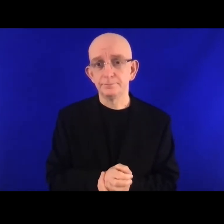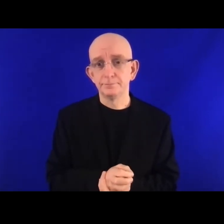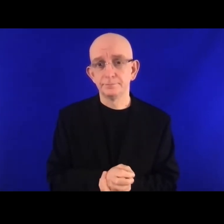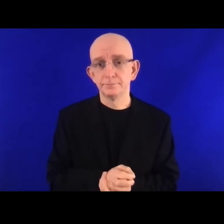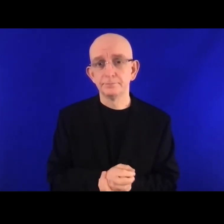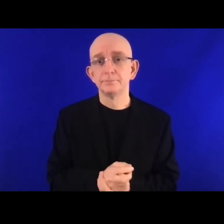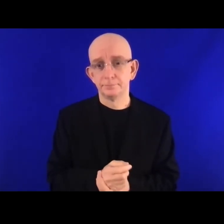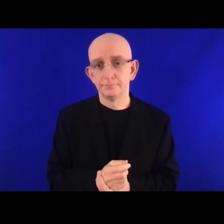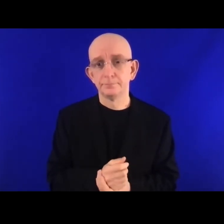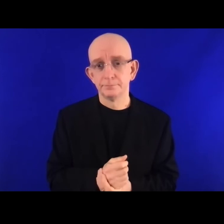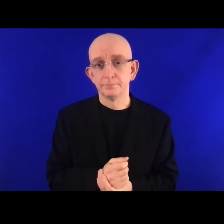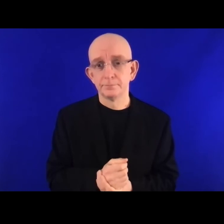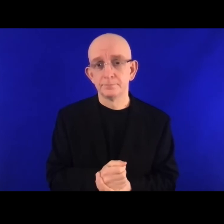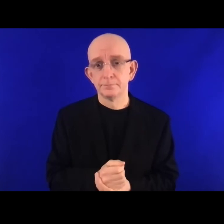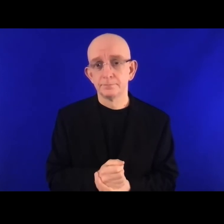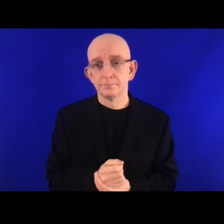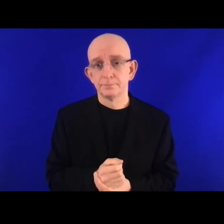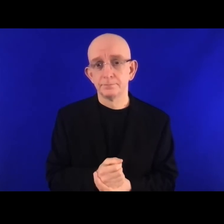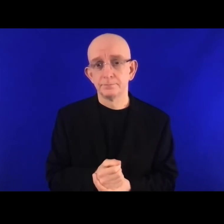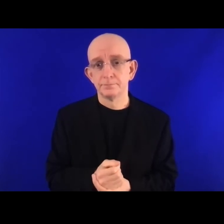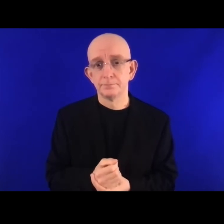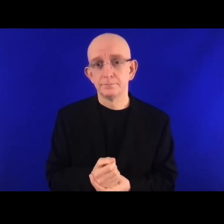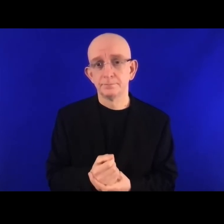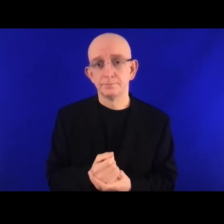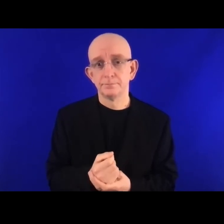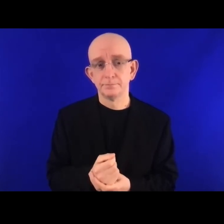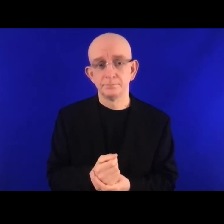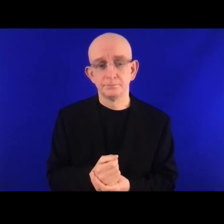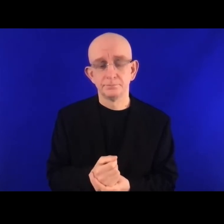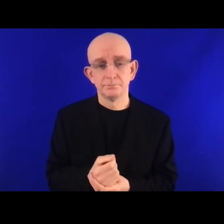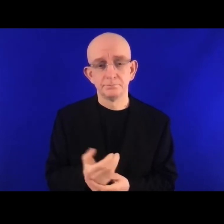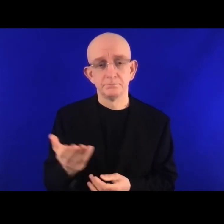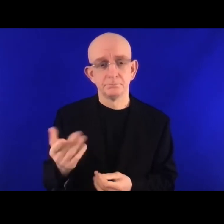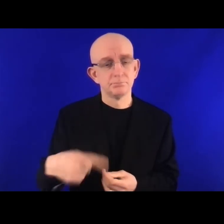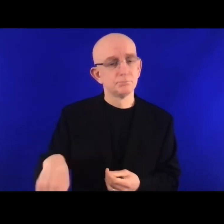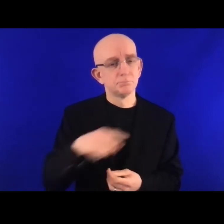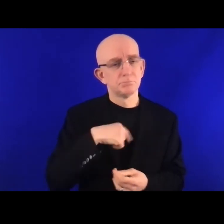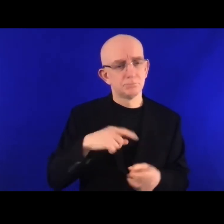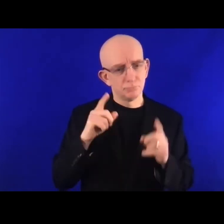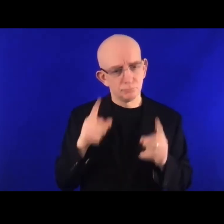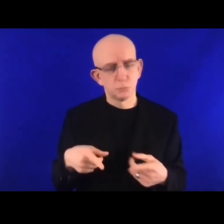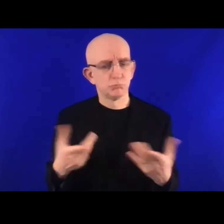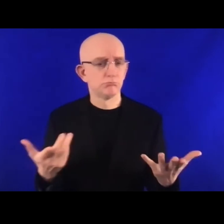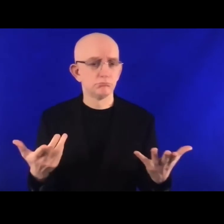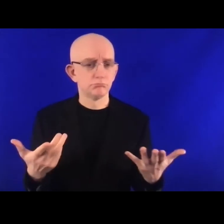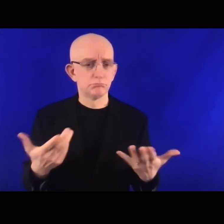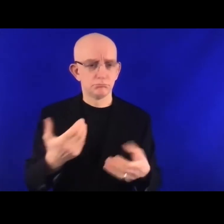Debemos trabajar con We las should work with organization of disabled organization